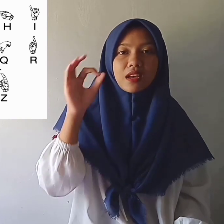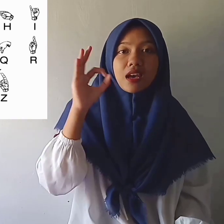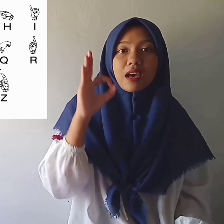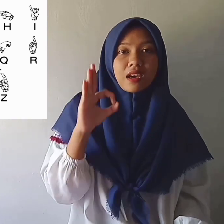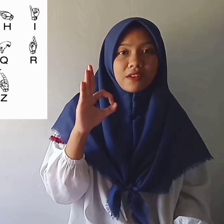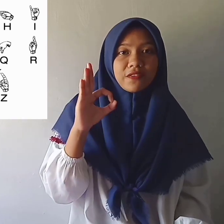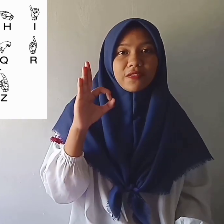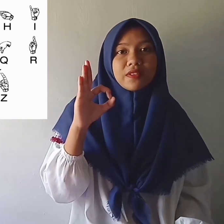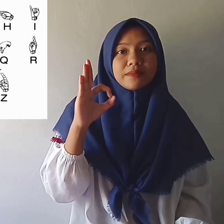F,